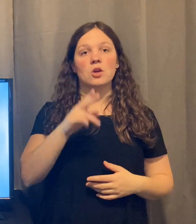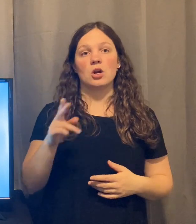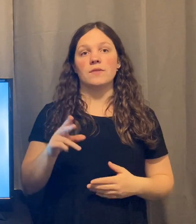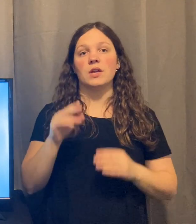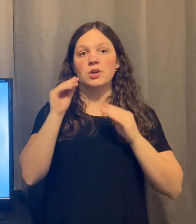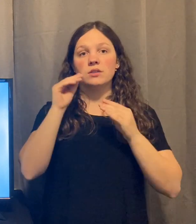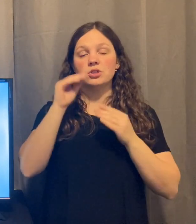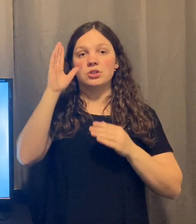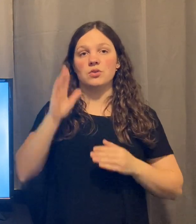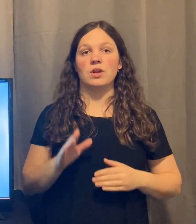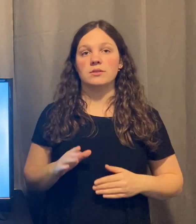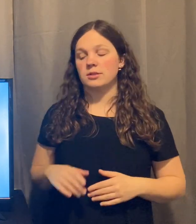hard of hearing students.